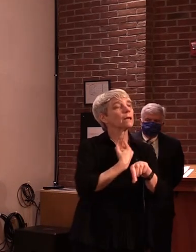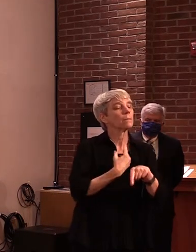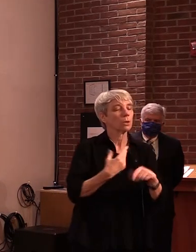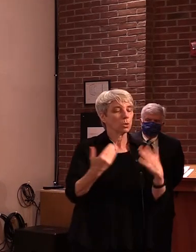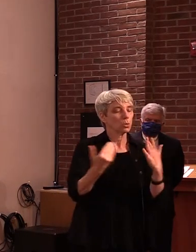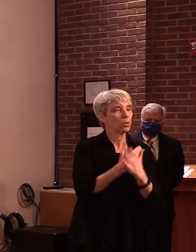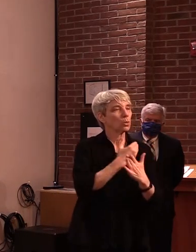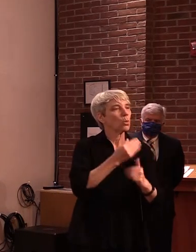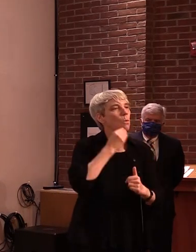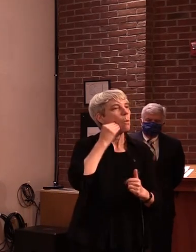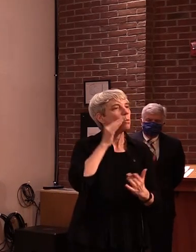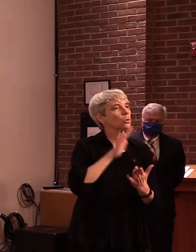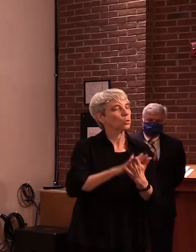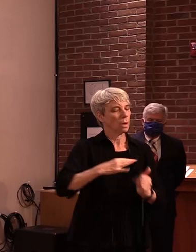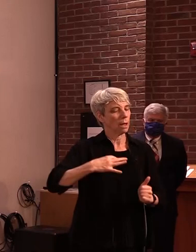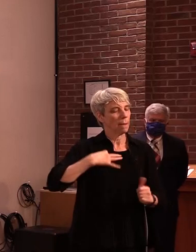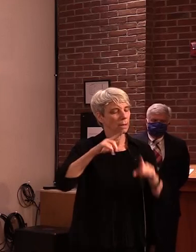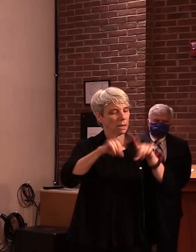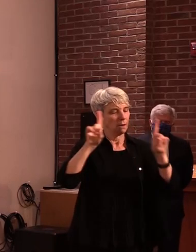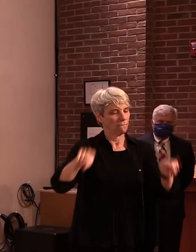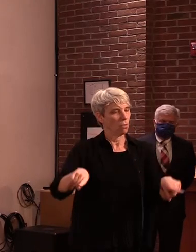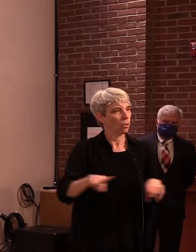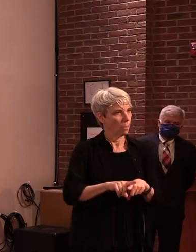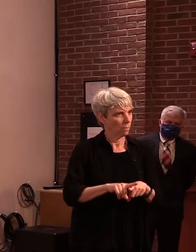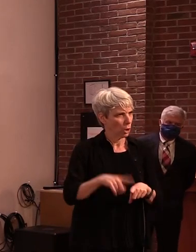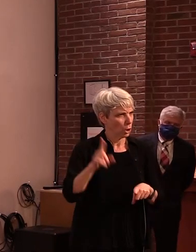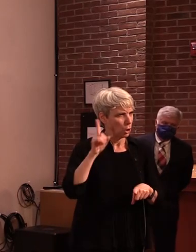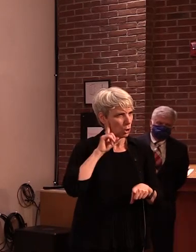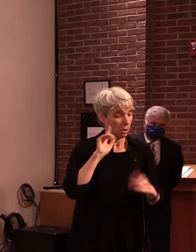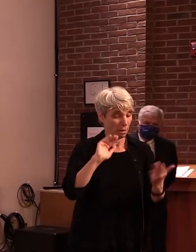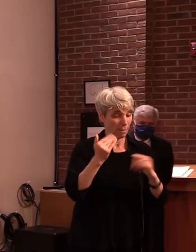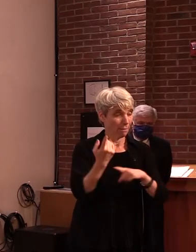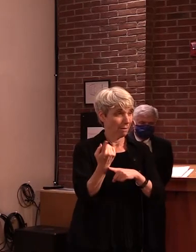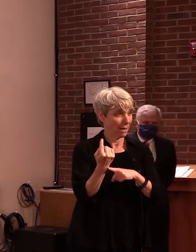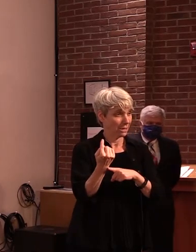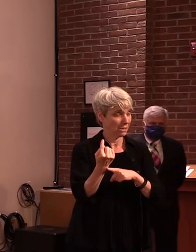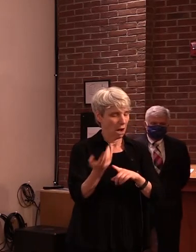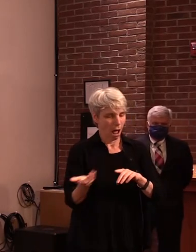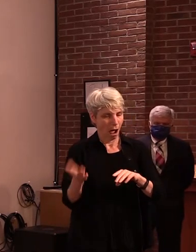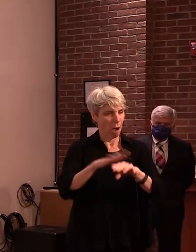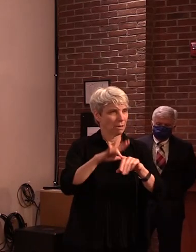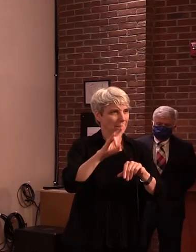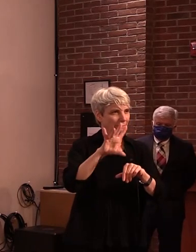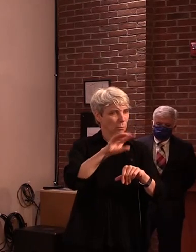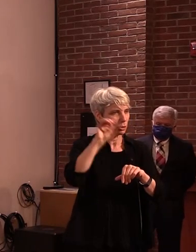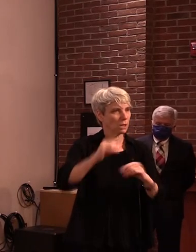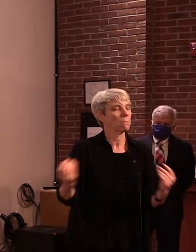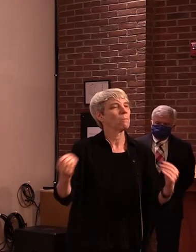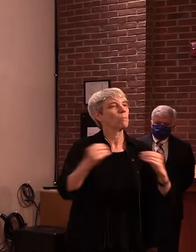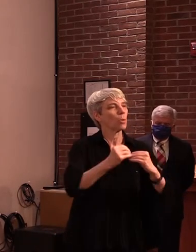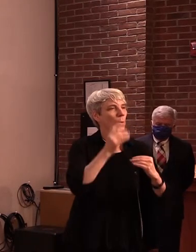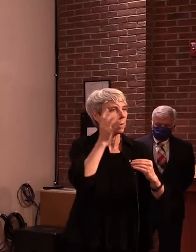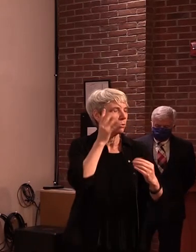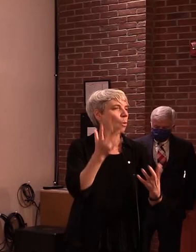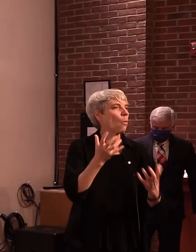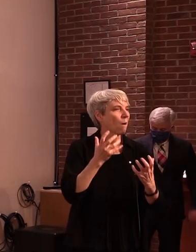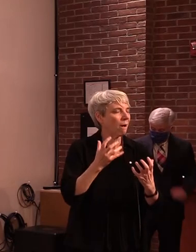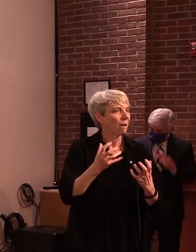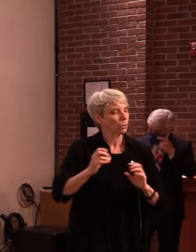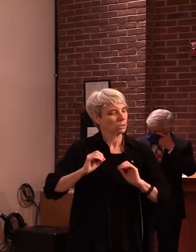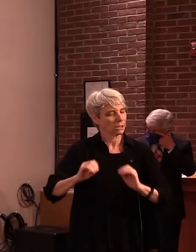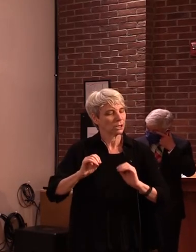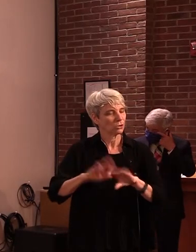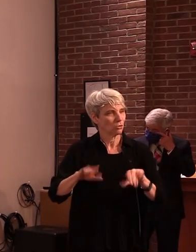That was apparently it's up 75% over last year as of July 15th. Can you give me the